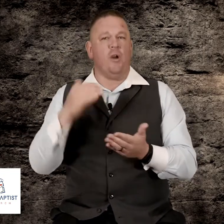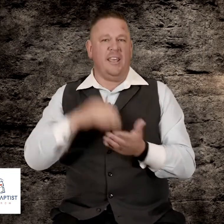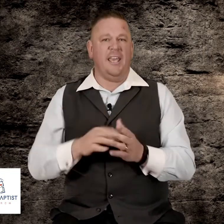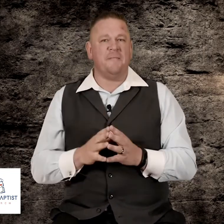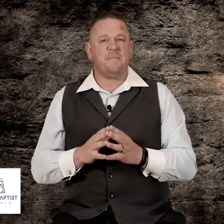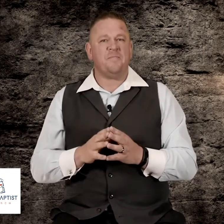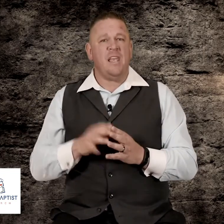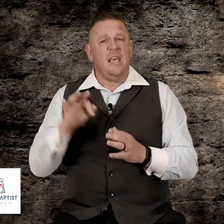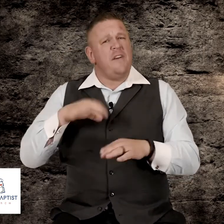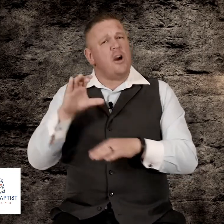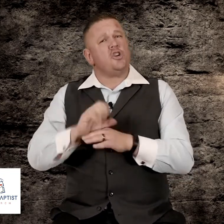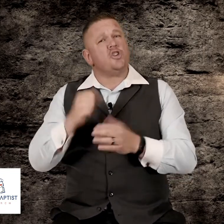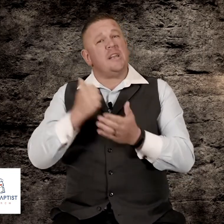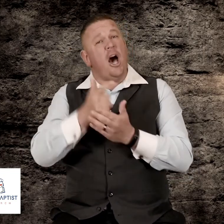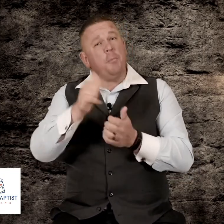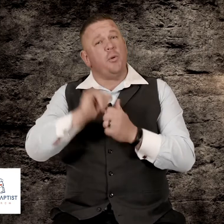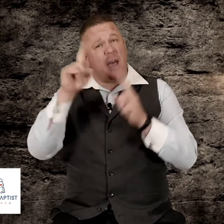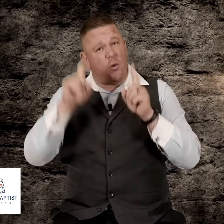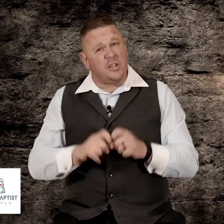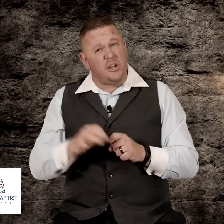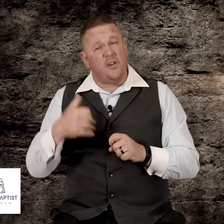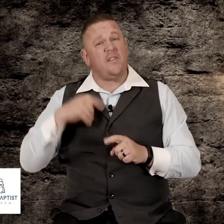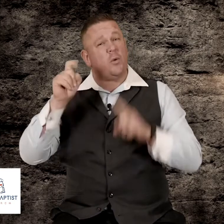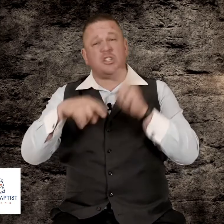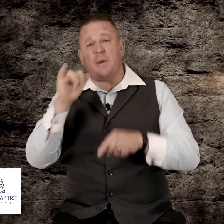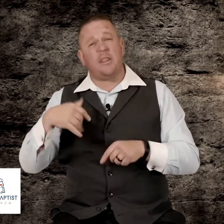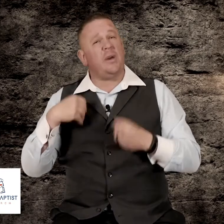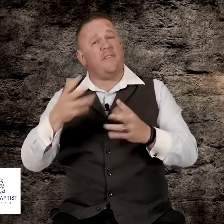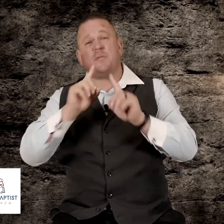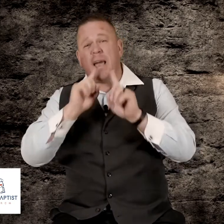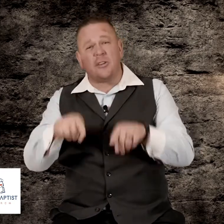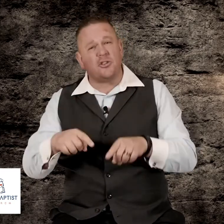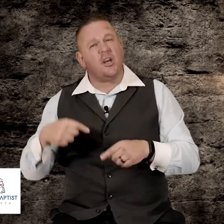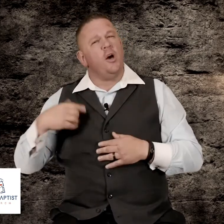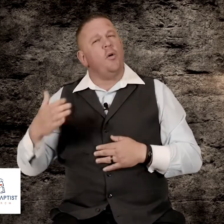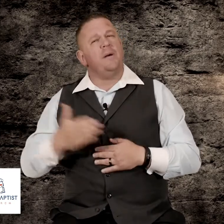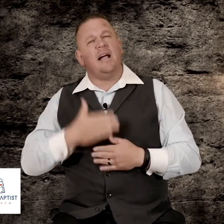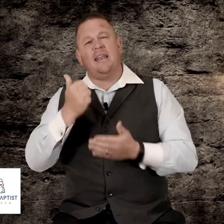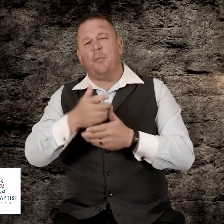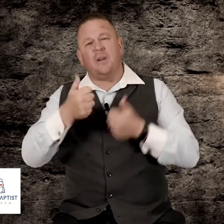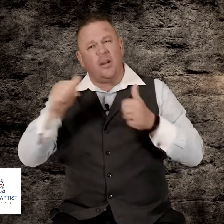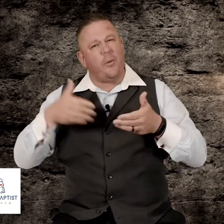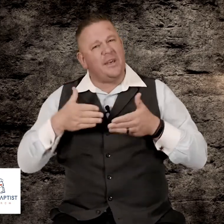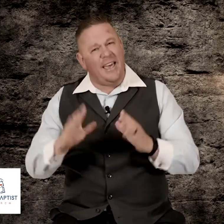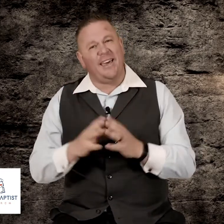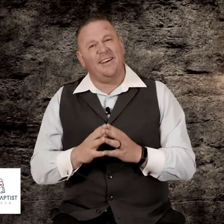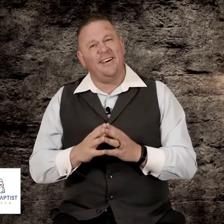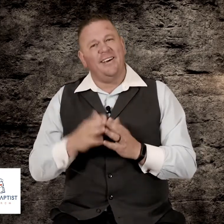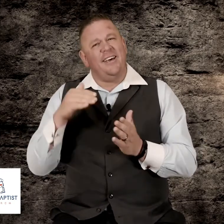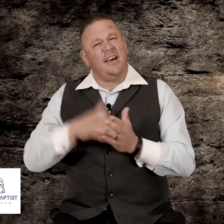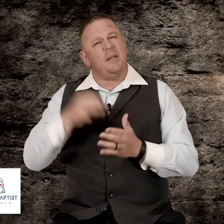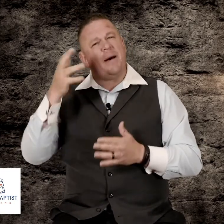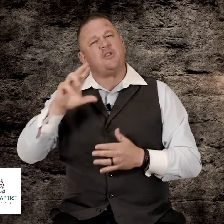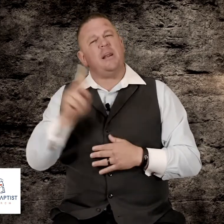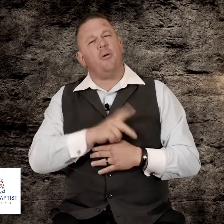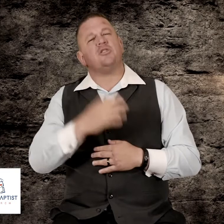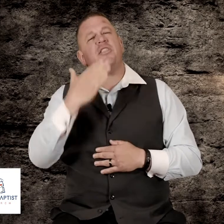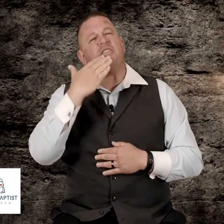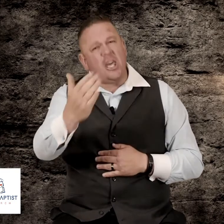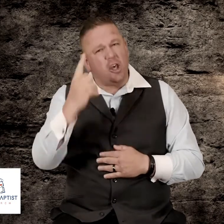again. If our church can help you with that question, if you have any questions about that, we can give you some answers. We'd be glad to help you in any way we can. Again, Pastor Randy, personally thanking you